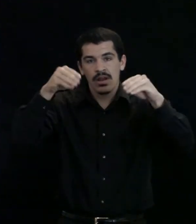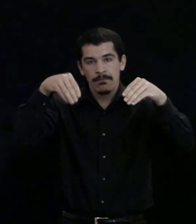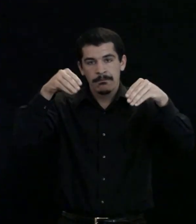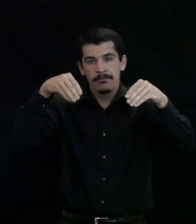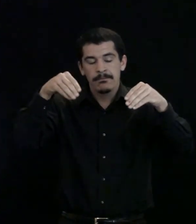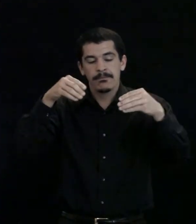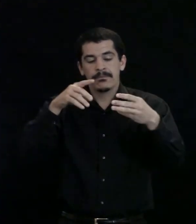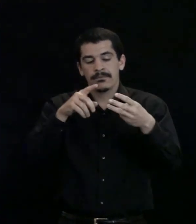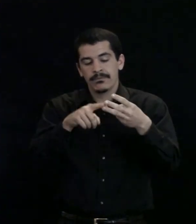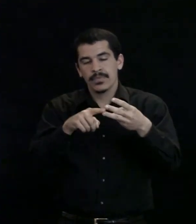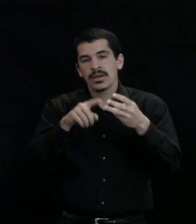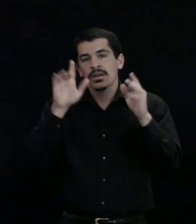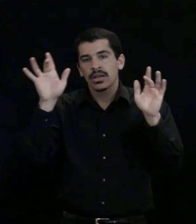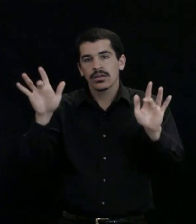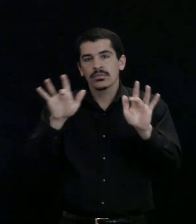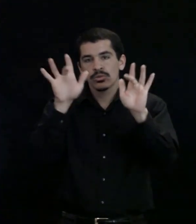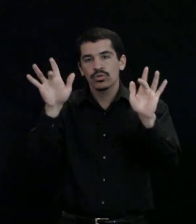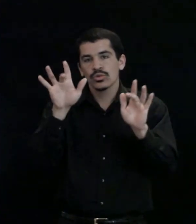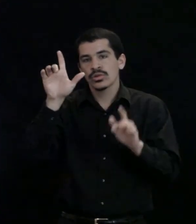computer lab,